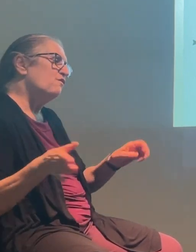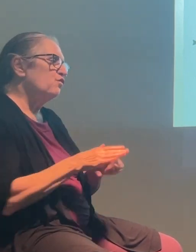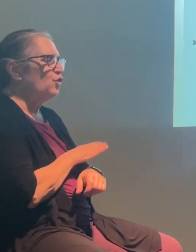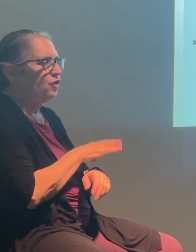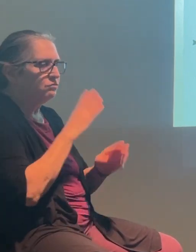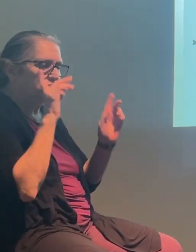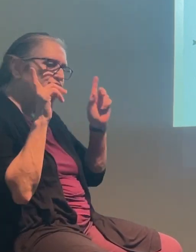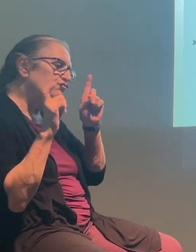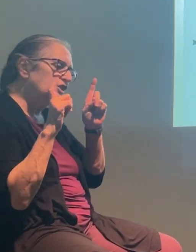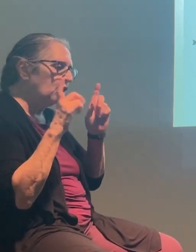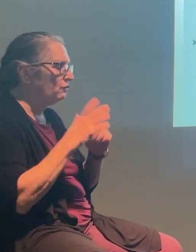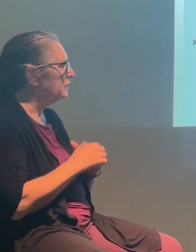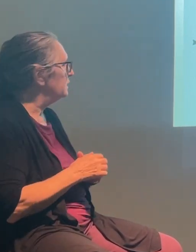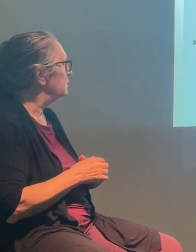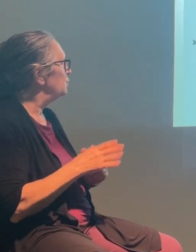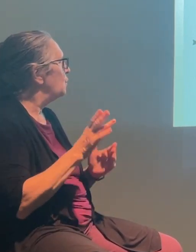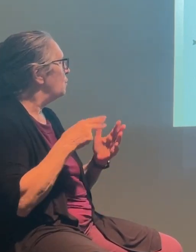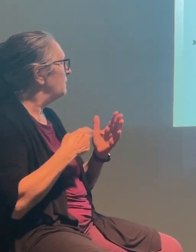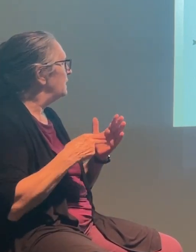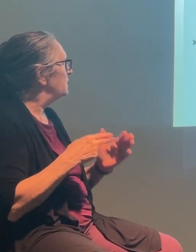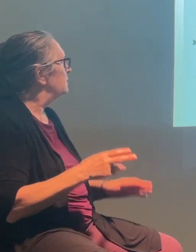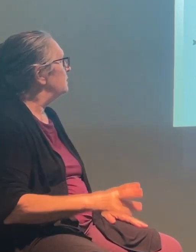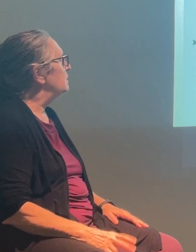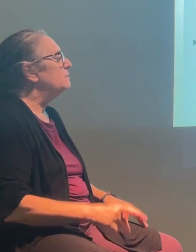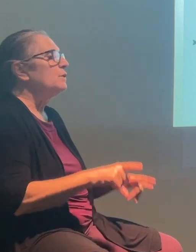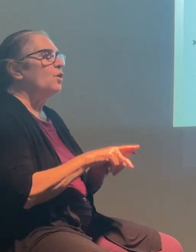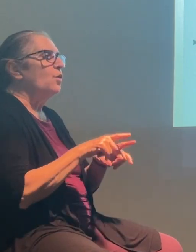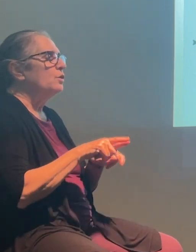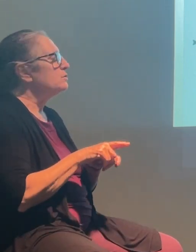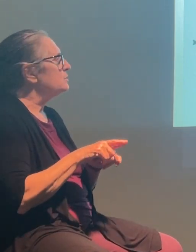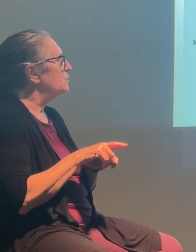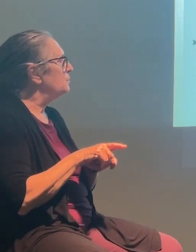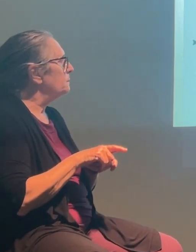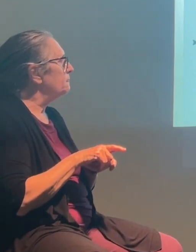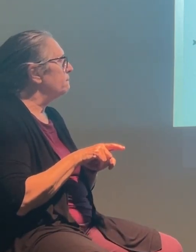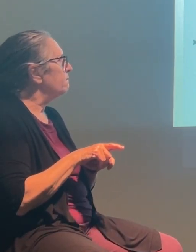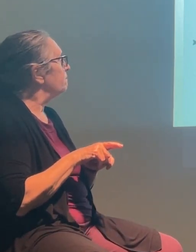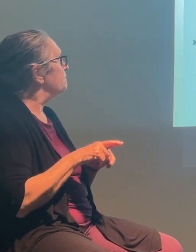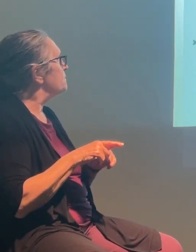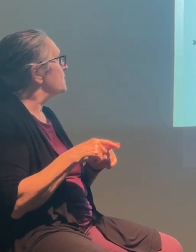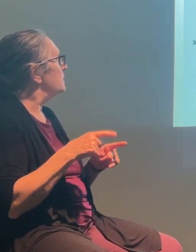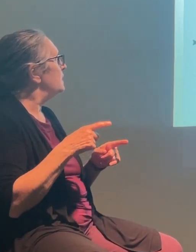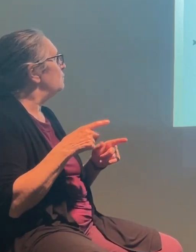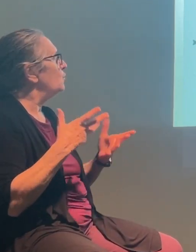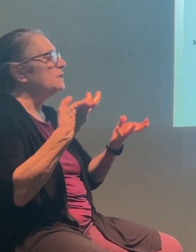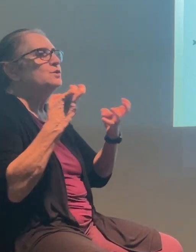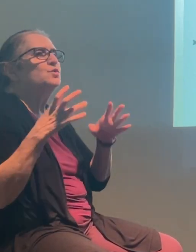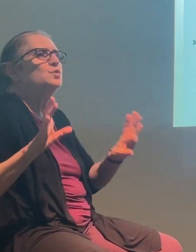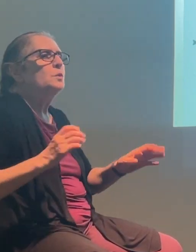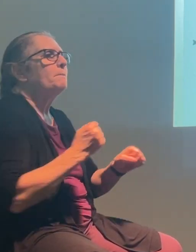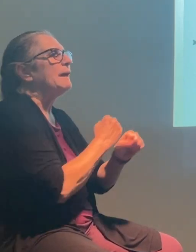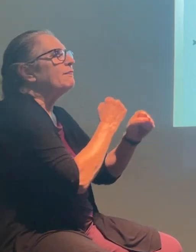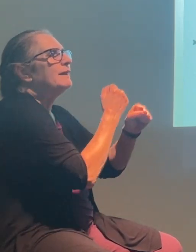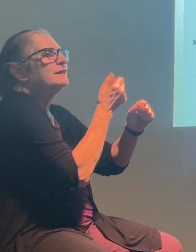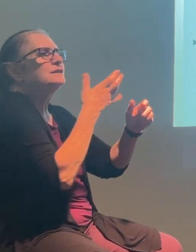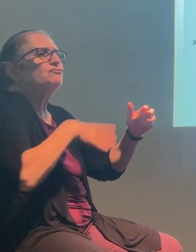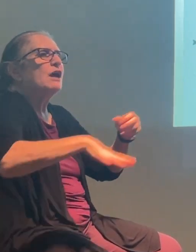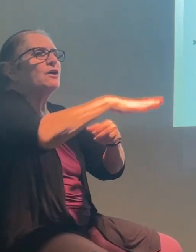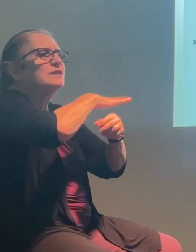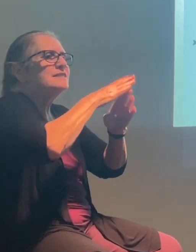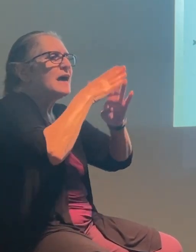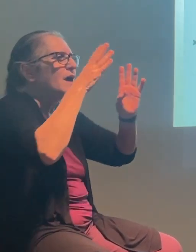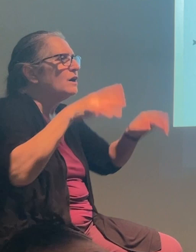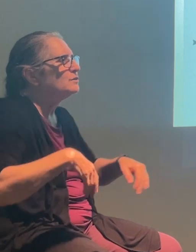But he also was very much into photographing things around the house and creating little sculptures and